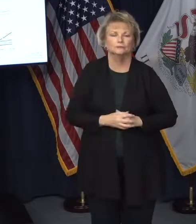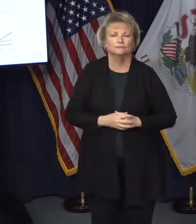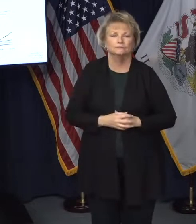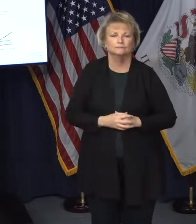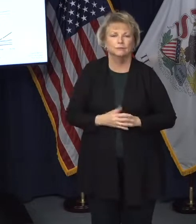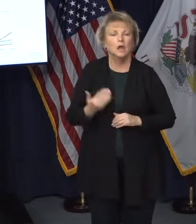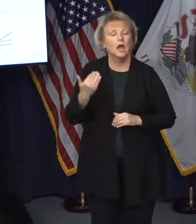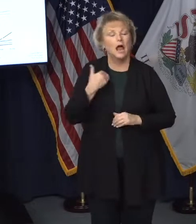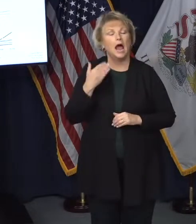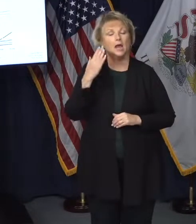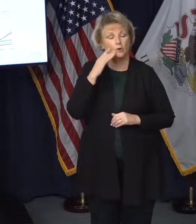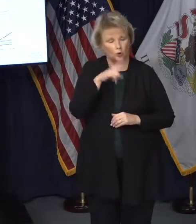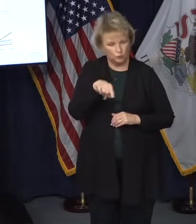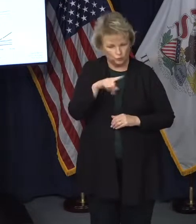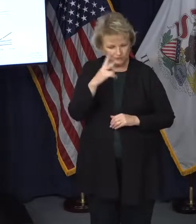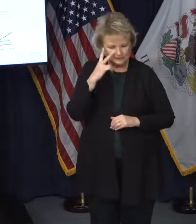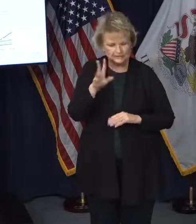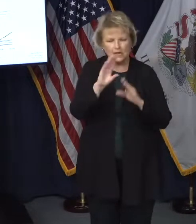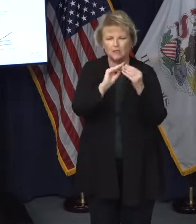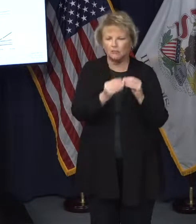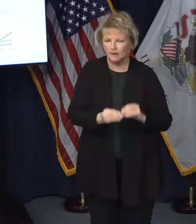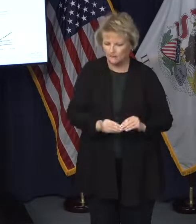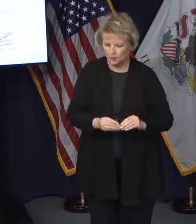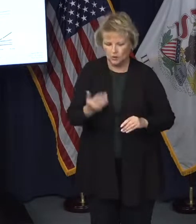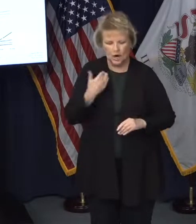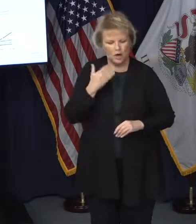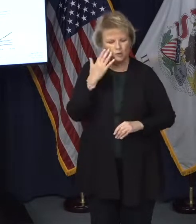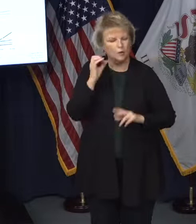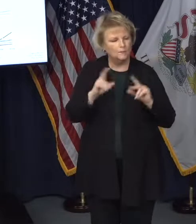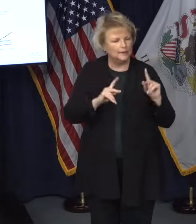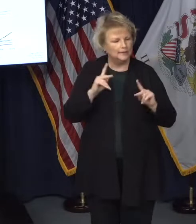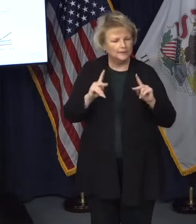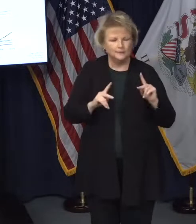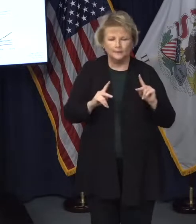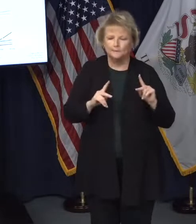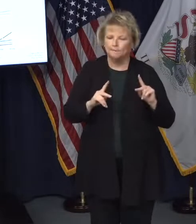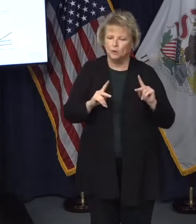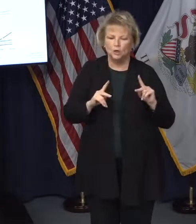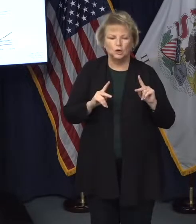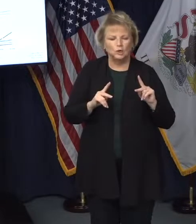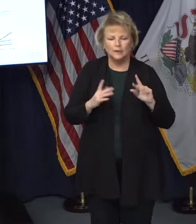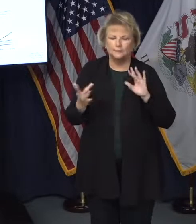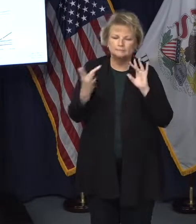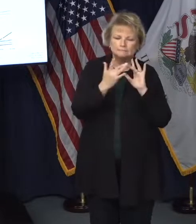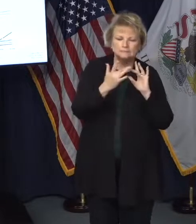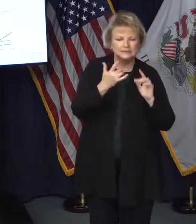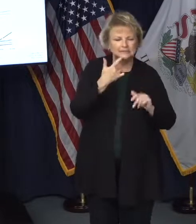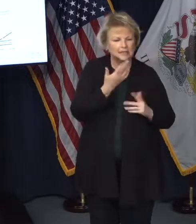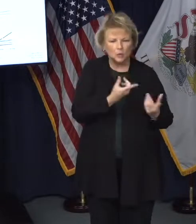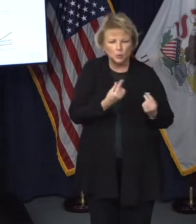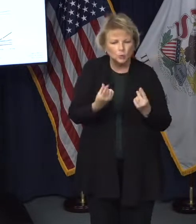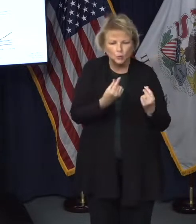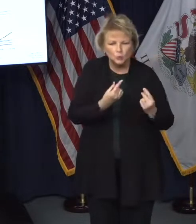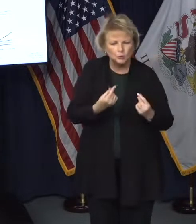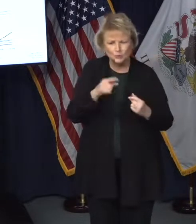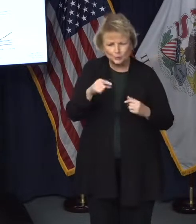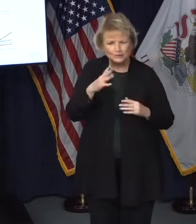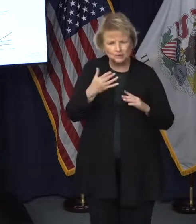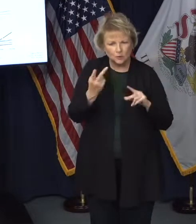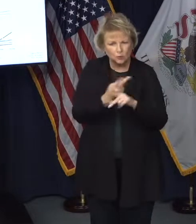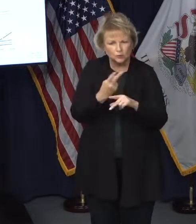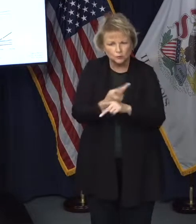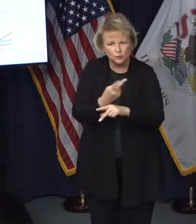that everybody has seen these numbers with us. I know many people have been reaching out saying, when are you going to do something? This is getting bad.